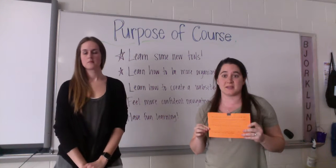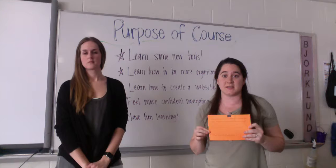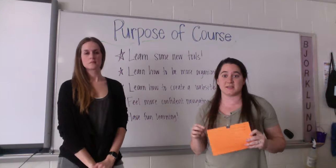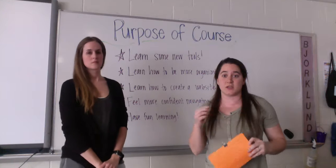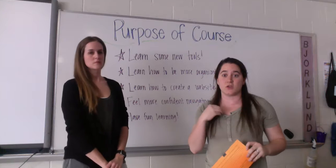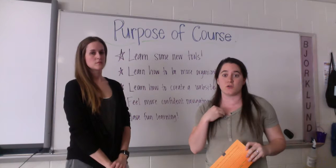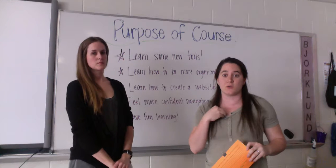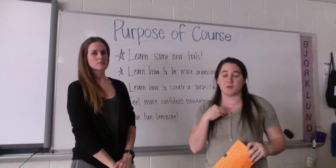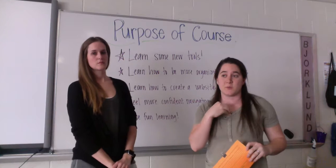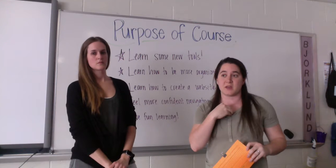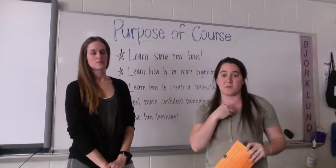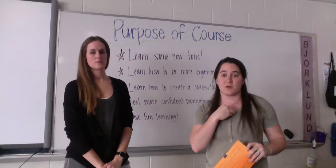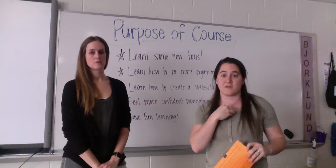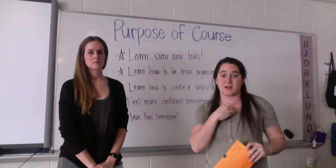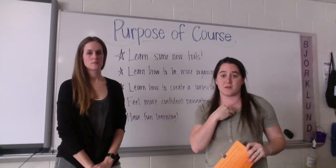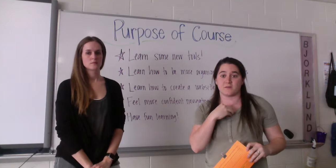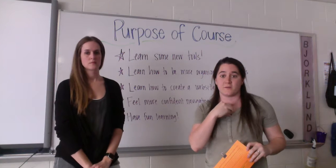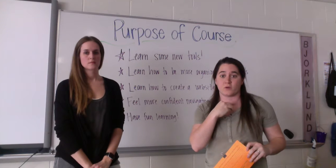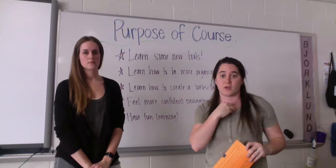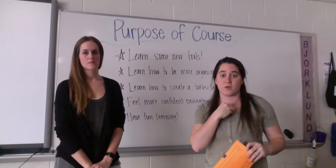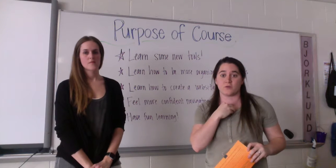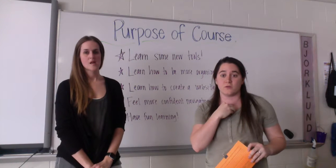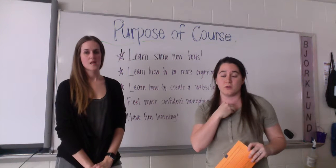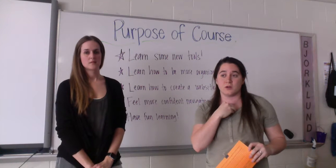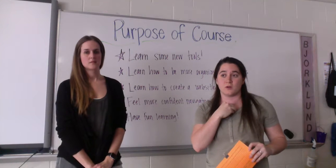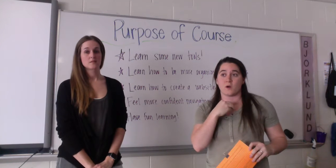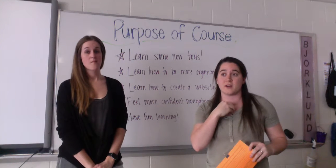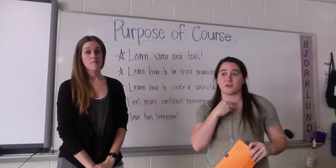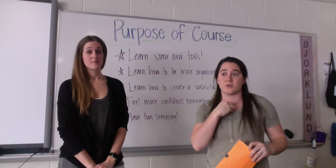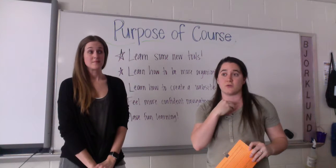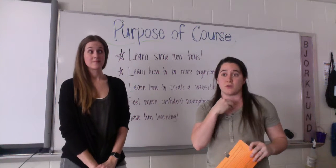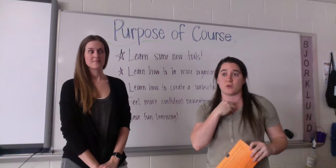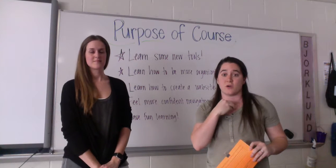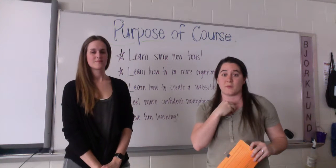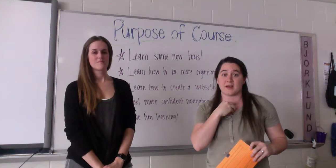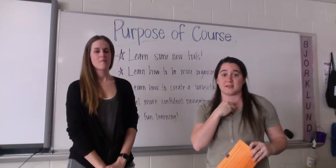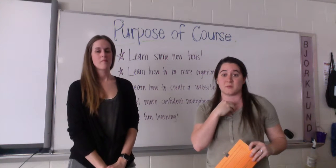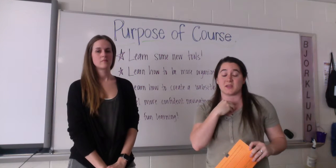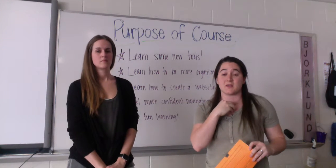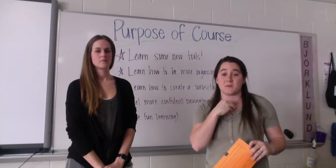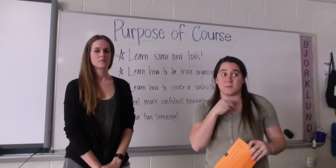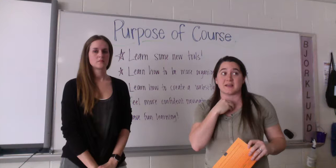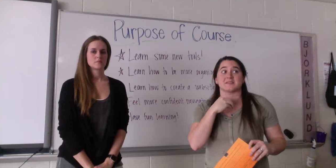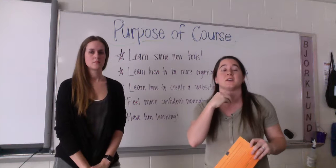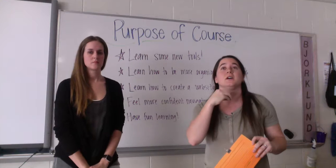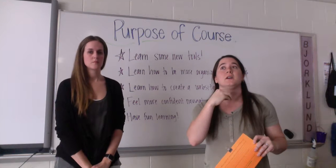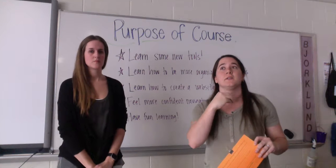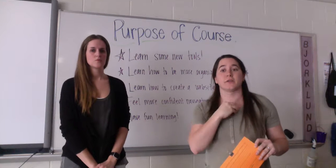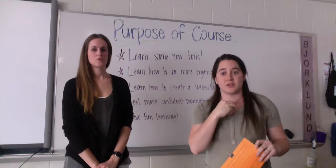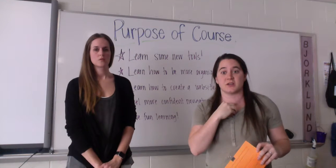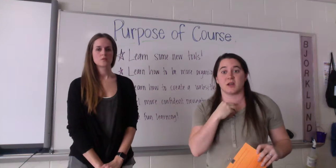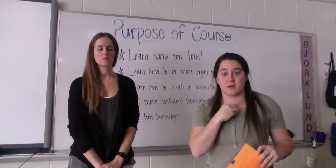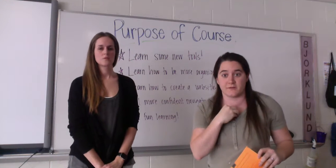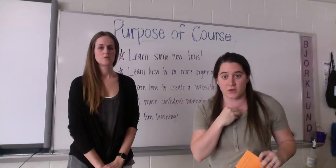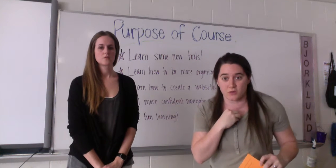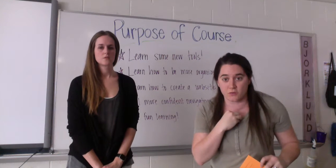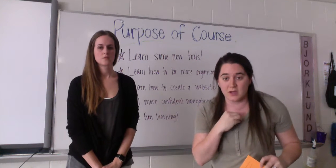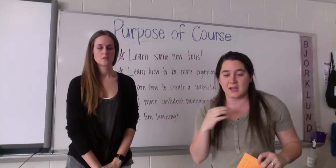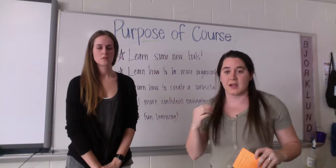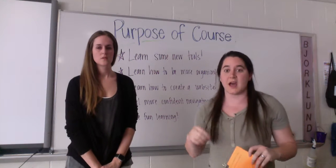is you being motivated for you, wanting to do your best, being the best version of you, not